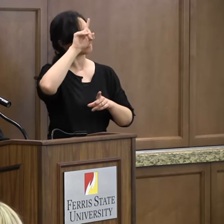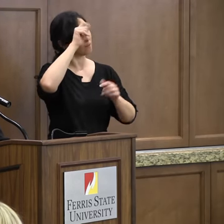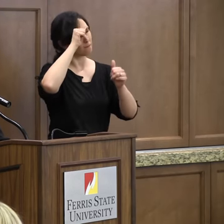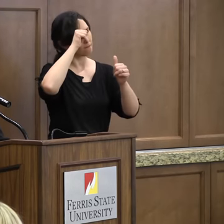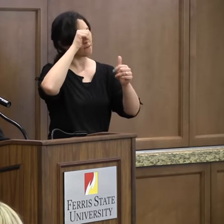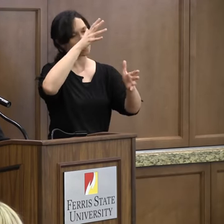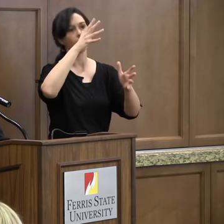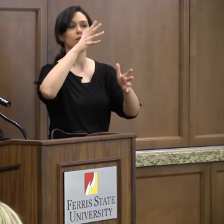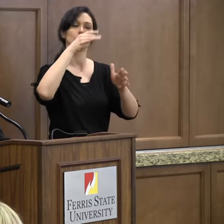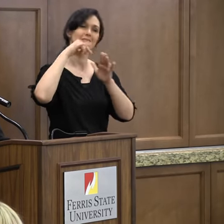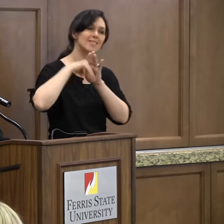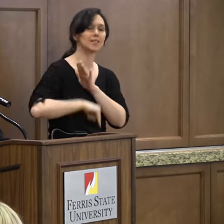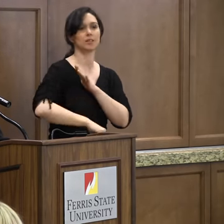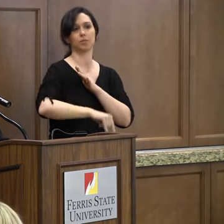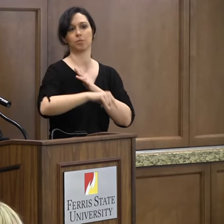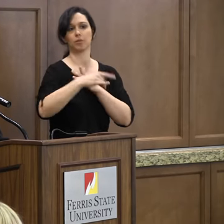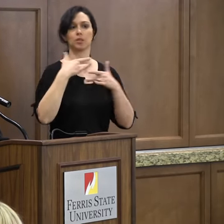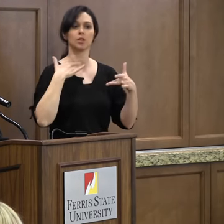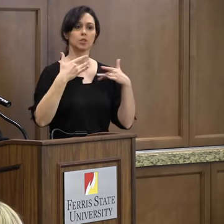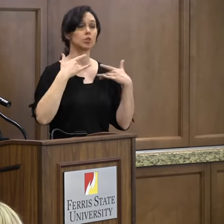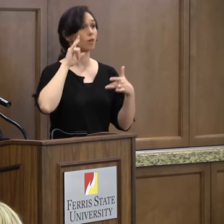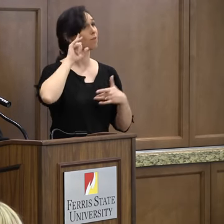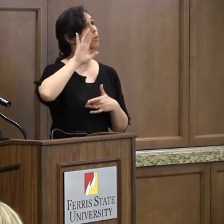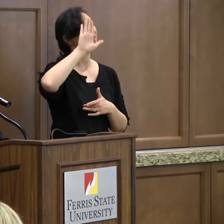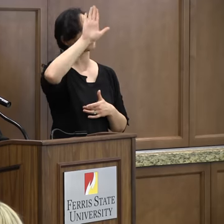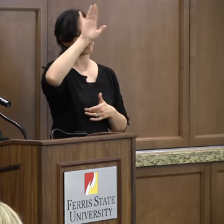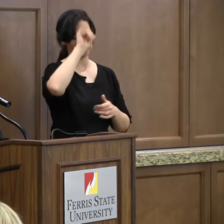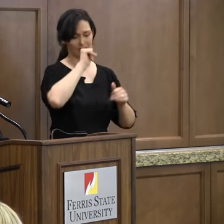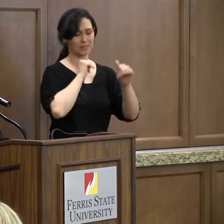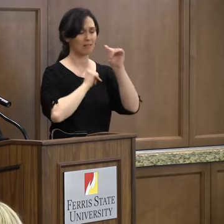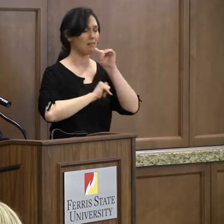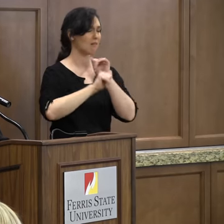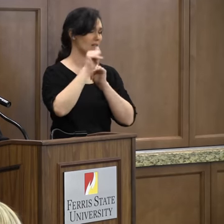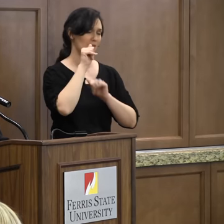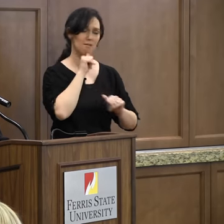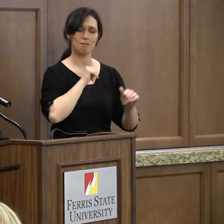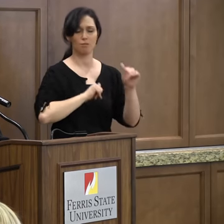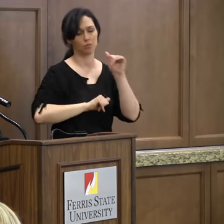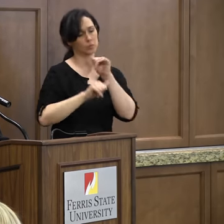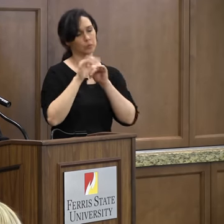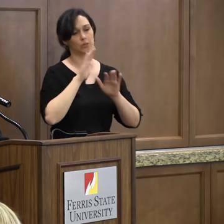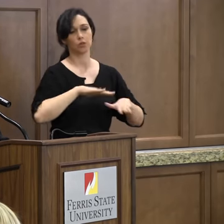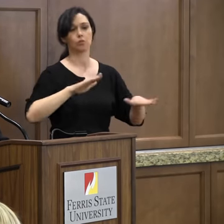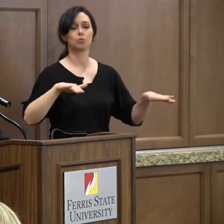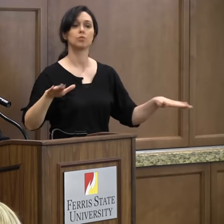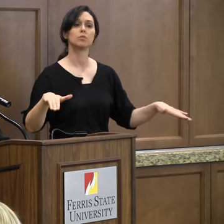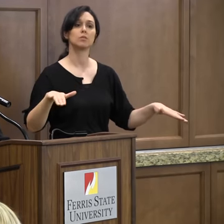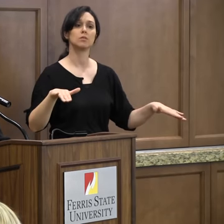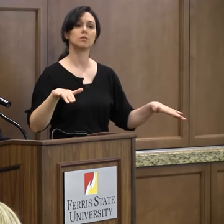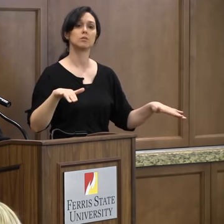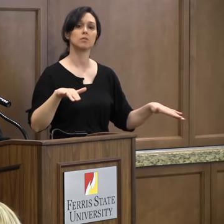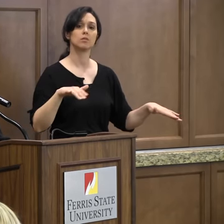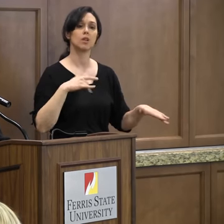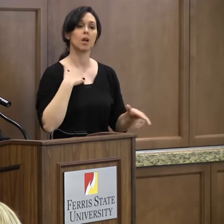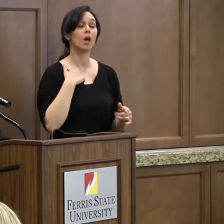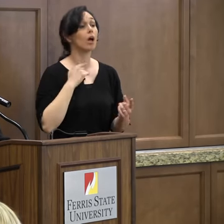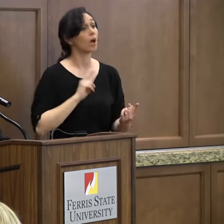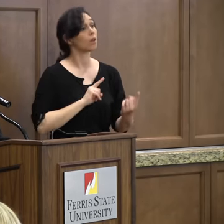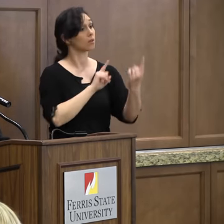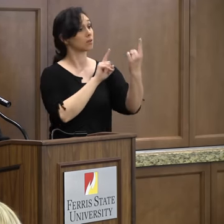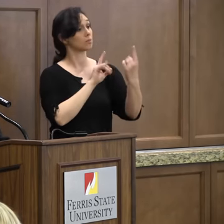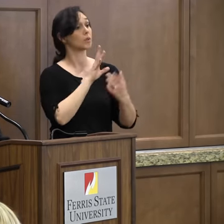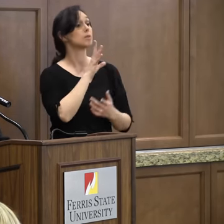deeply concerned, especially for his suffering and helpless and outcast children, I come tonight to speak for